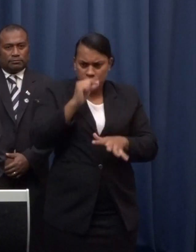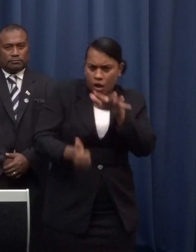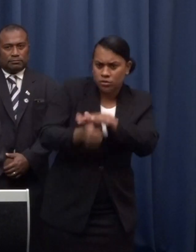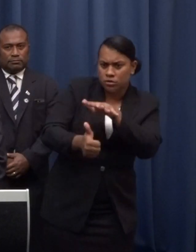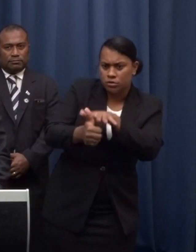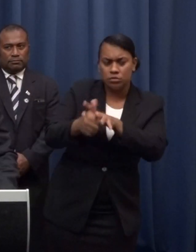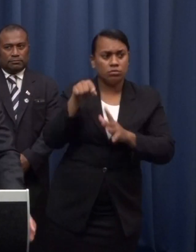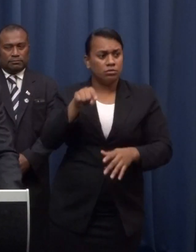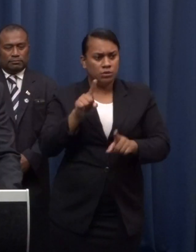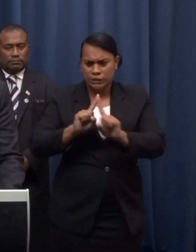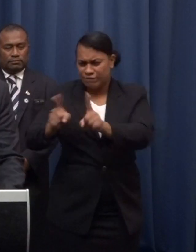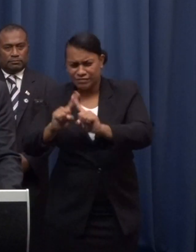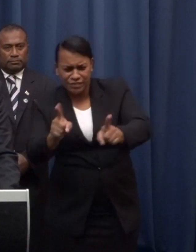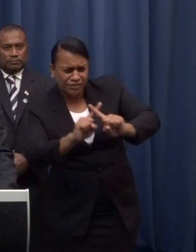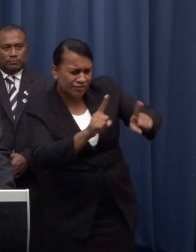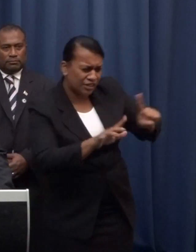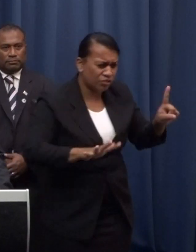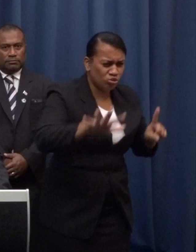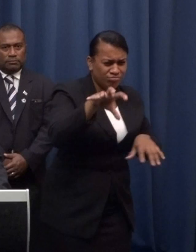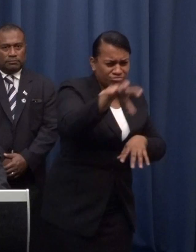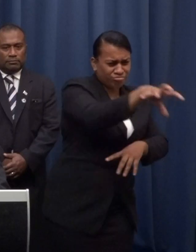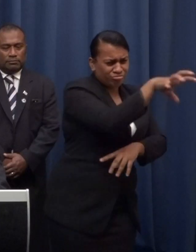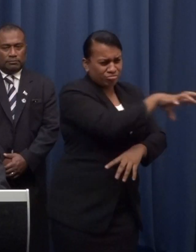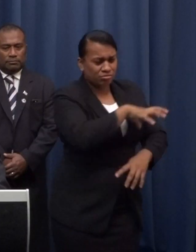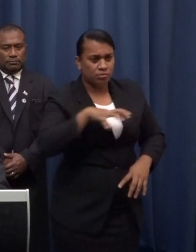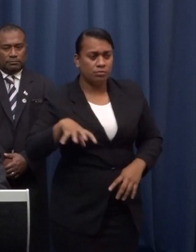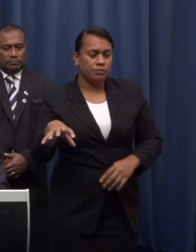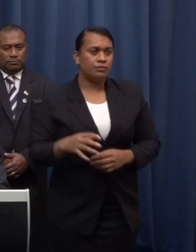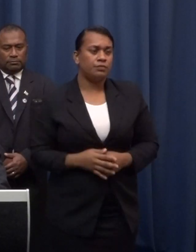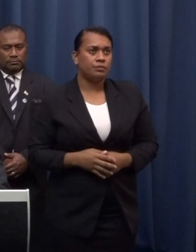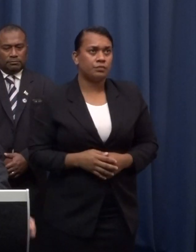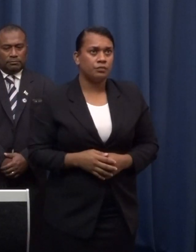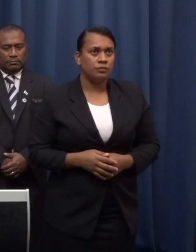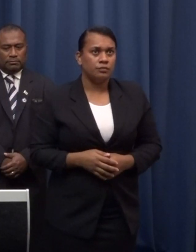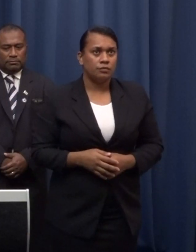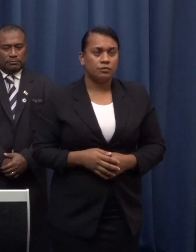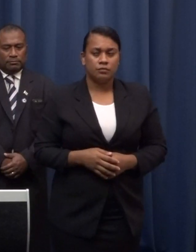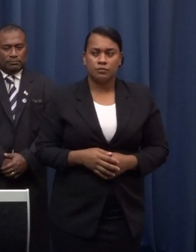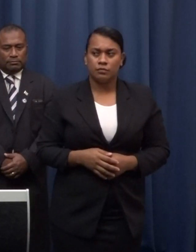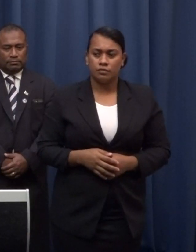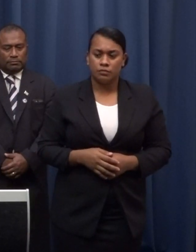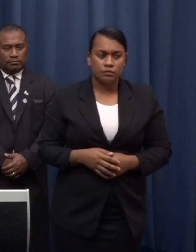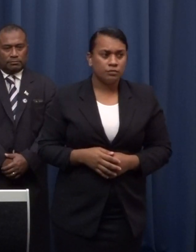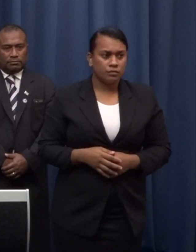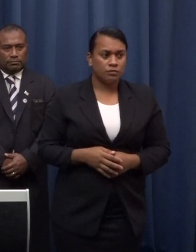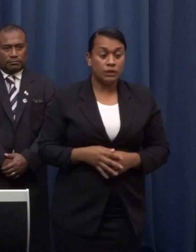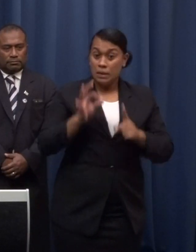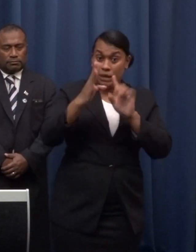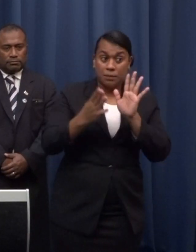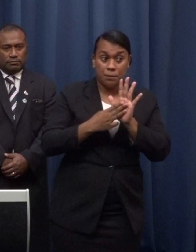other essential items of life. As the Honourable Prime Minister has highlighted, and just to